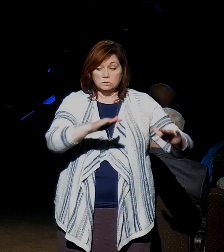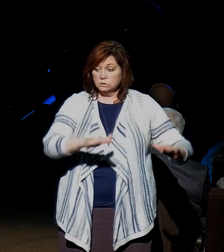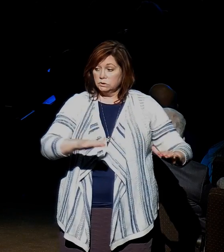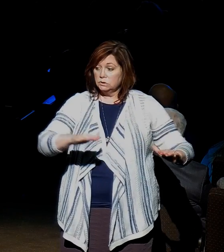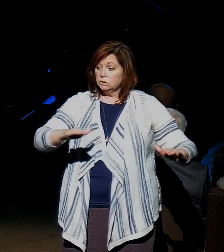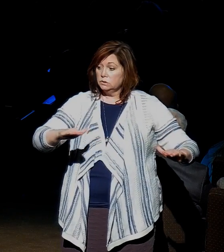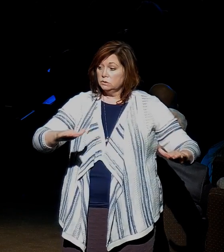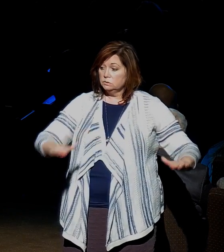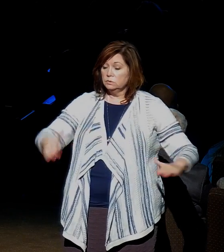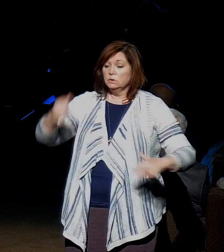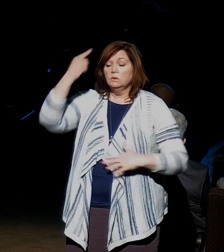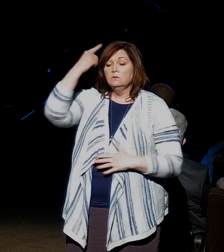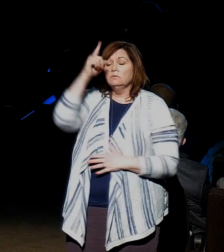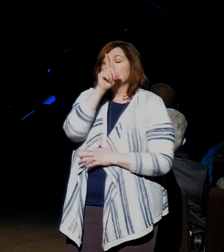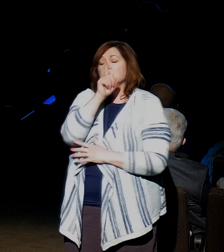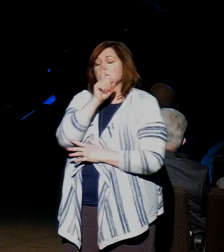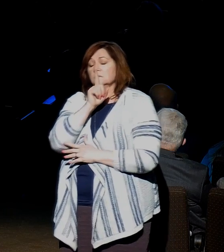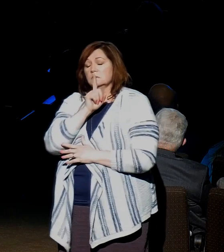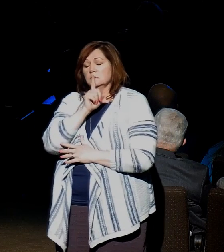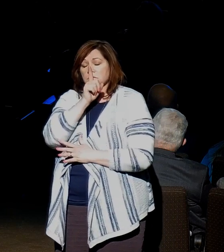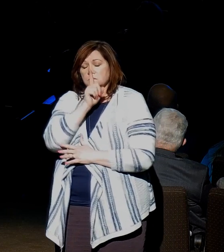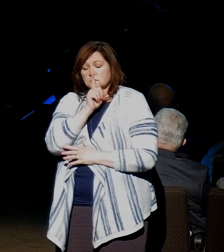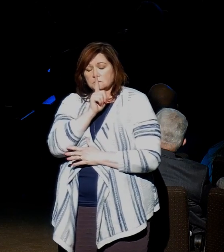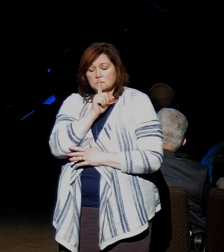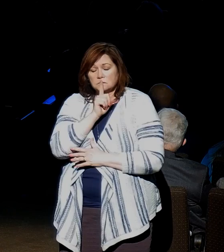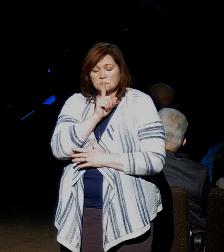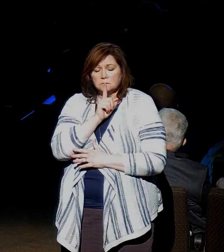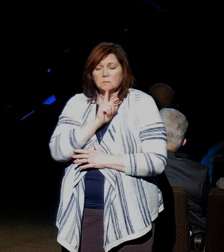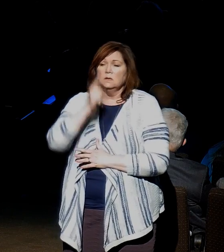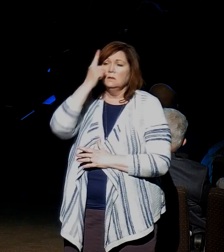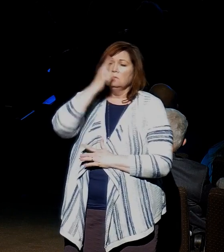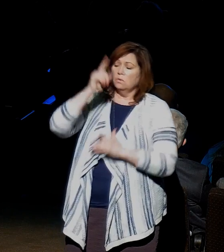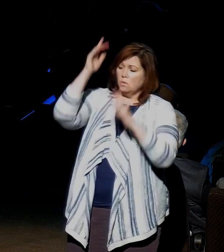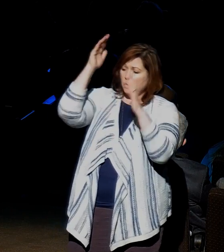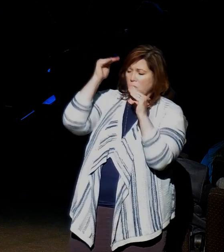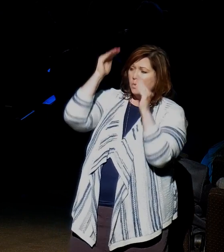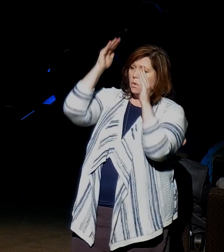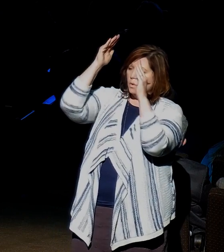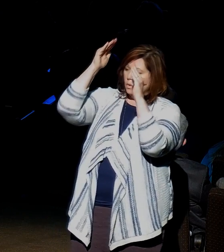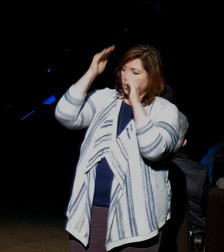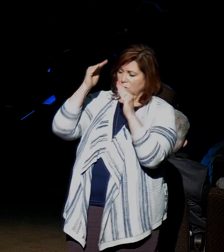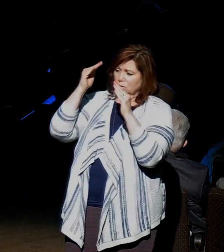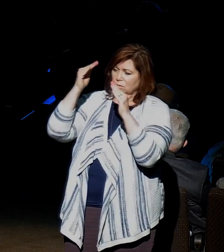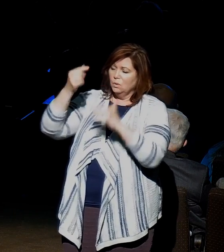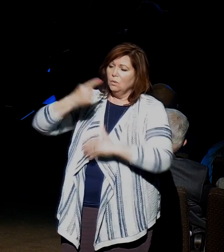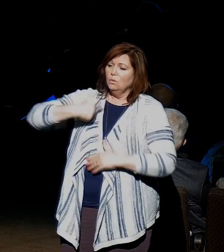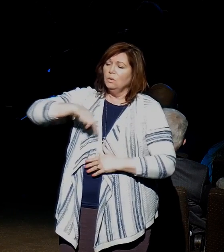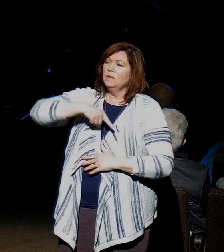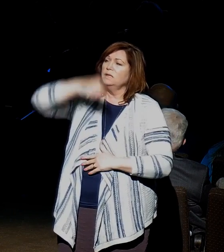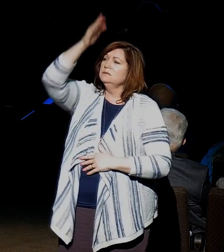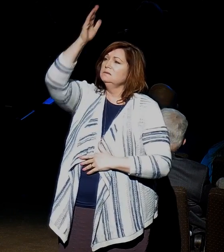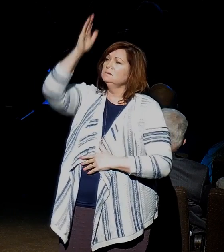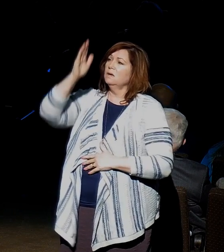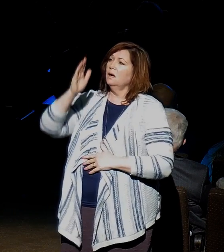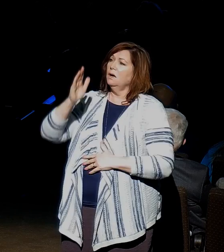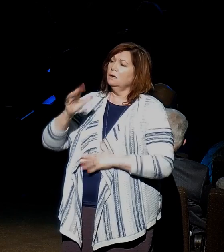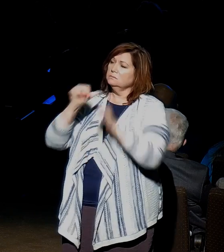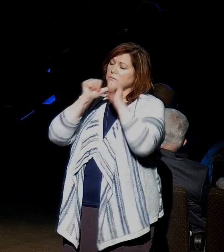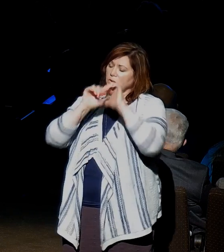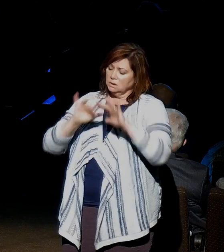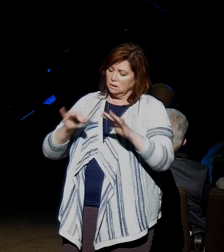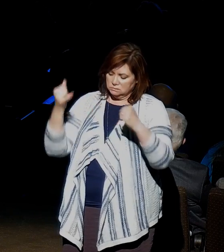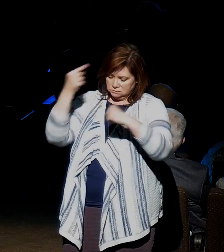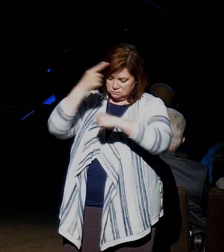nation so in need of God today. For the lonely, for